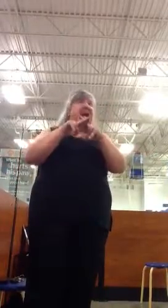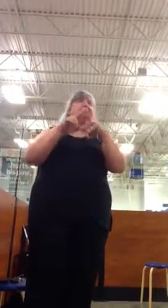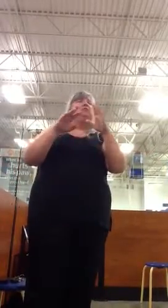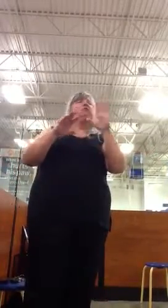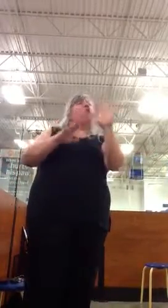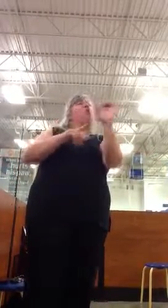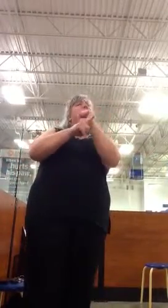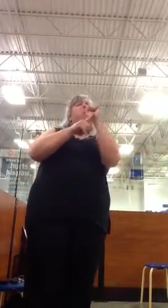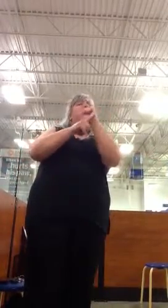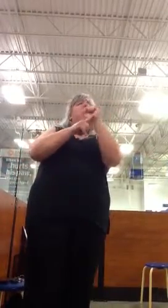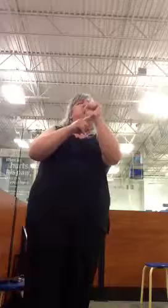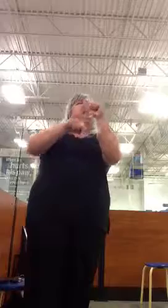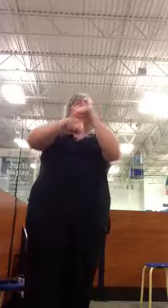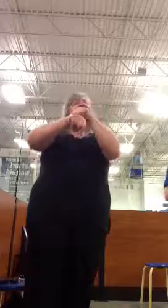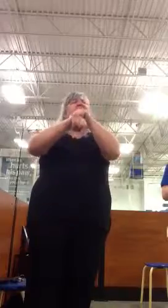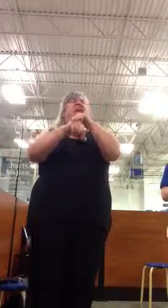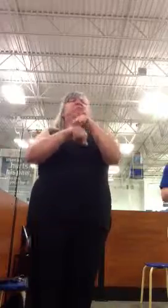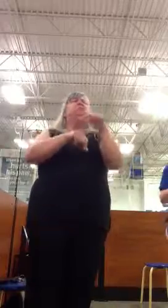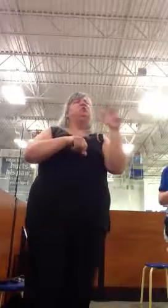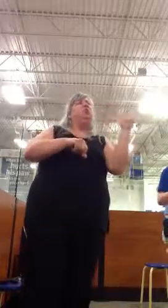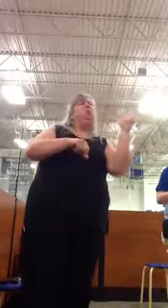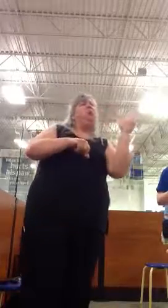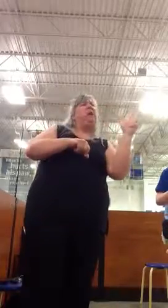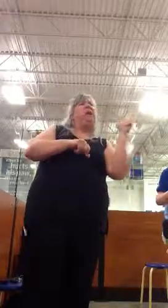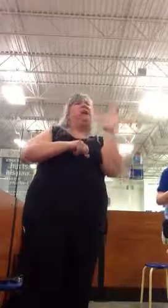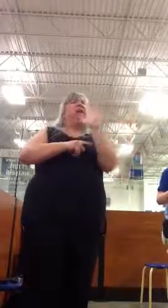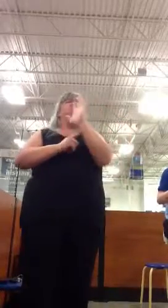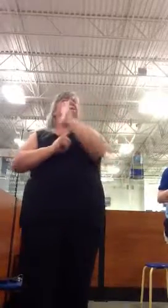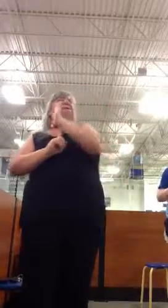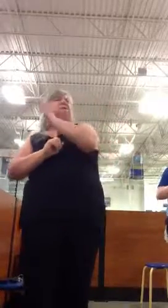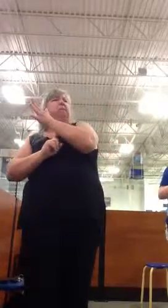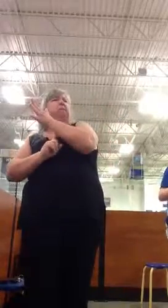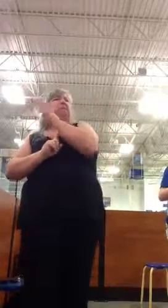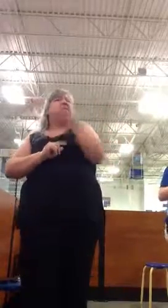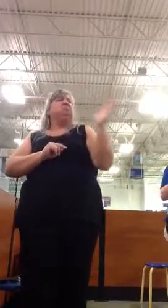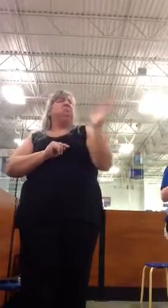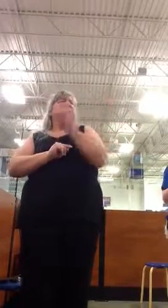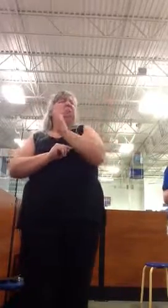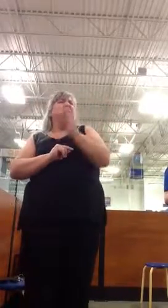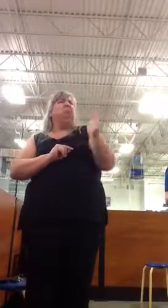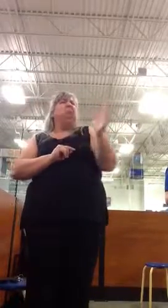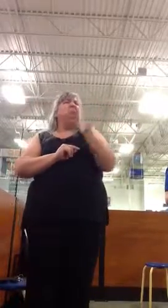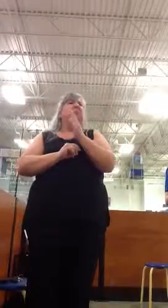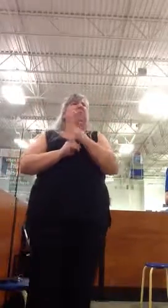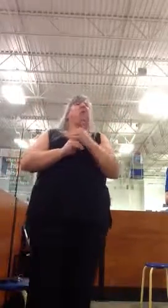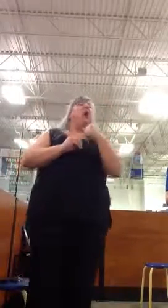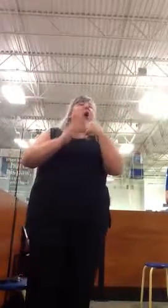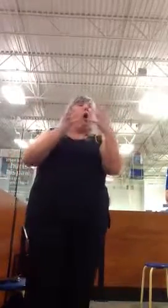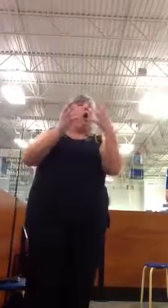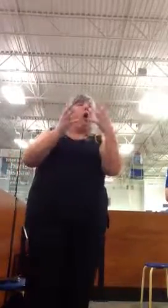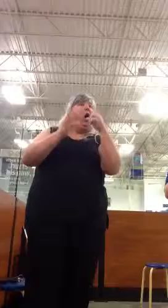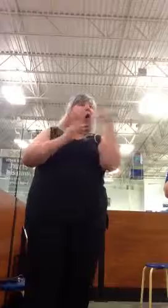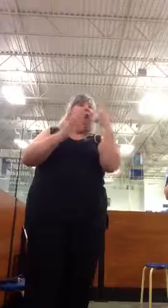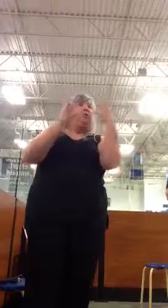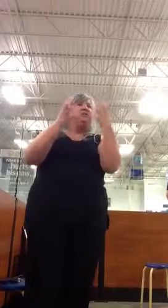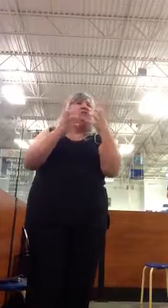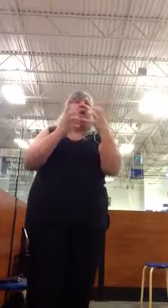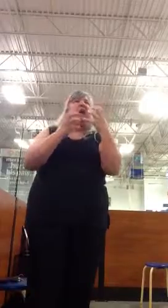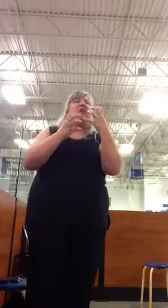minutes. And that should be it. Okay? Always leave your dog wanting more. Do you like to watch TV?